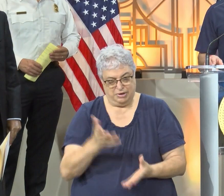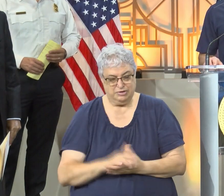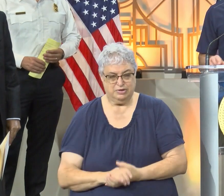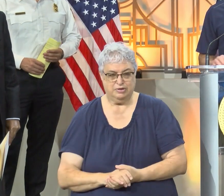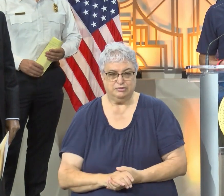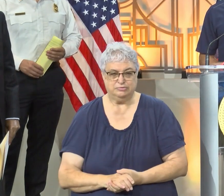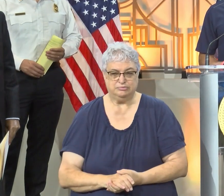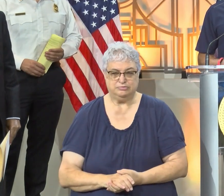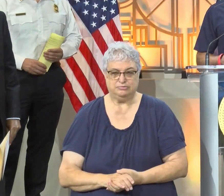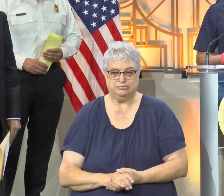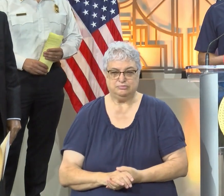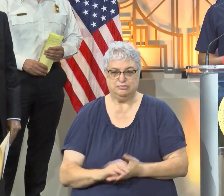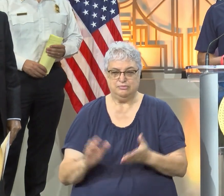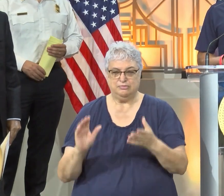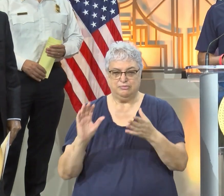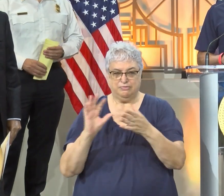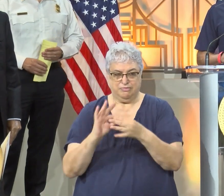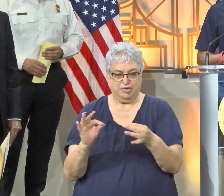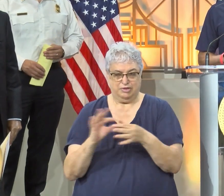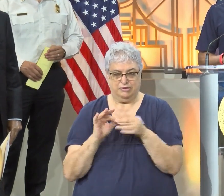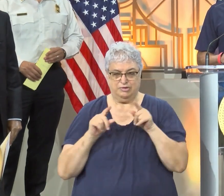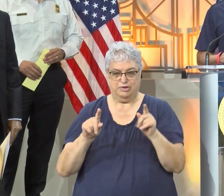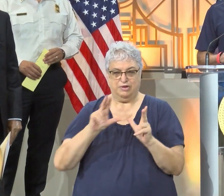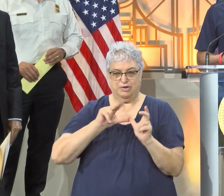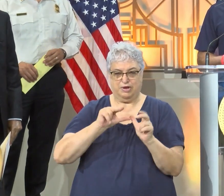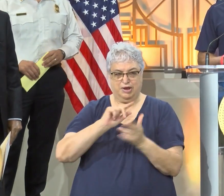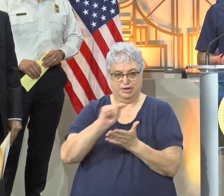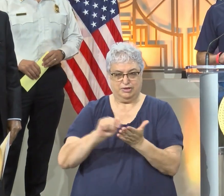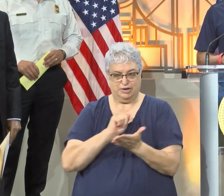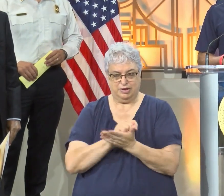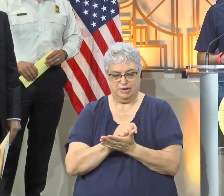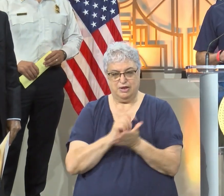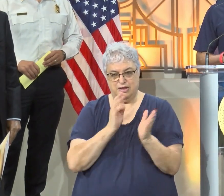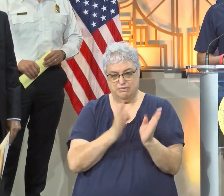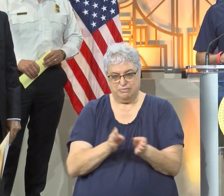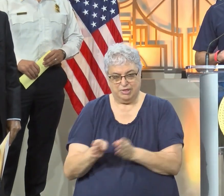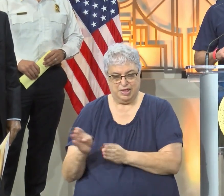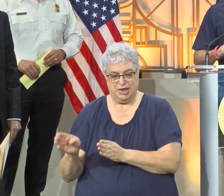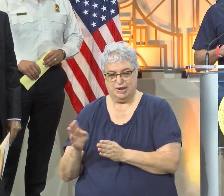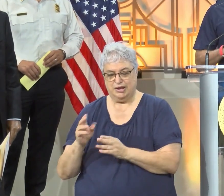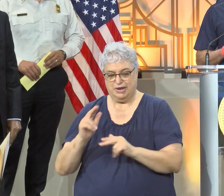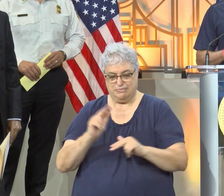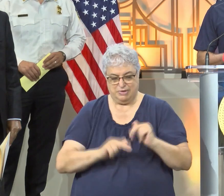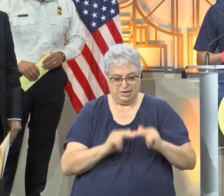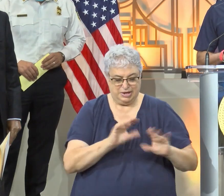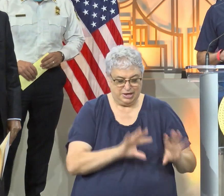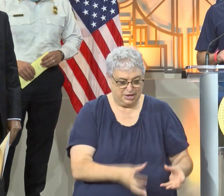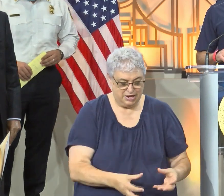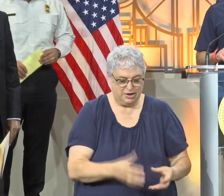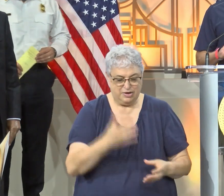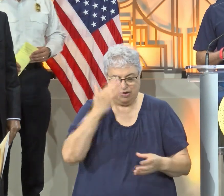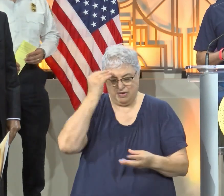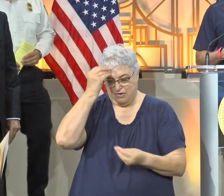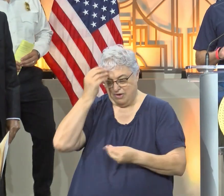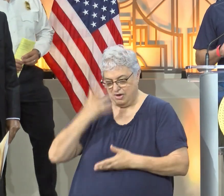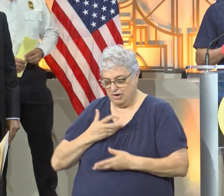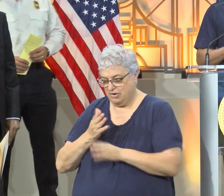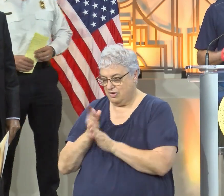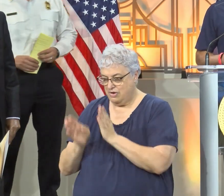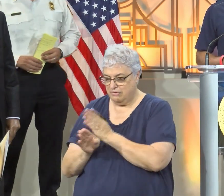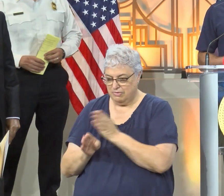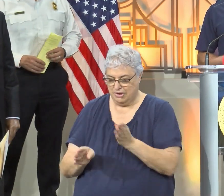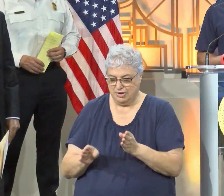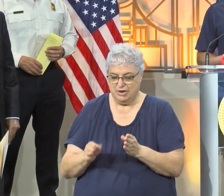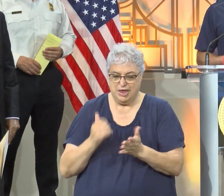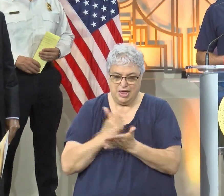Our message is also during hurricane season, is to make a plan, build a kit, stay informed, know your neighbors, and more importantly,